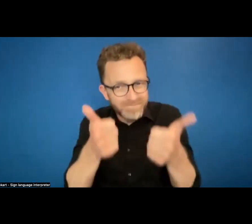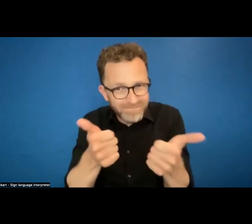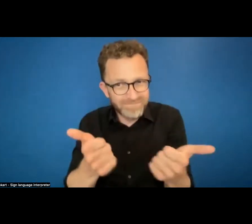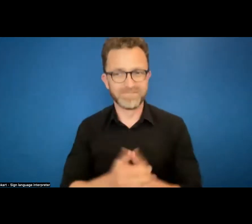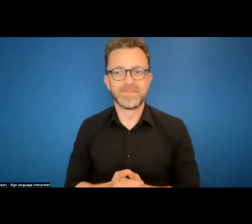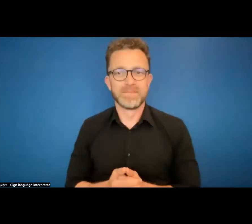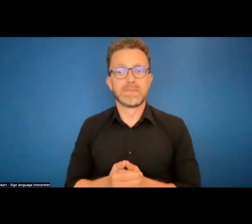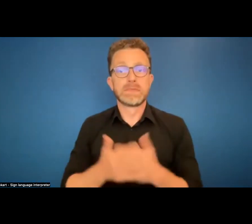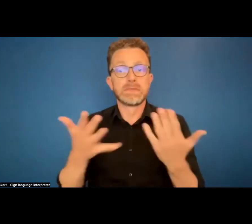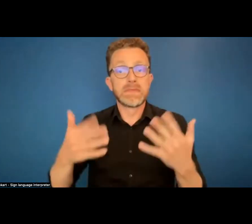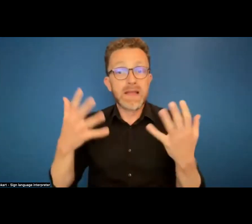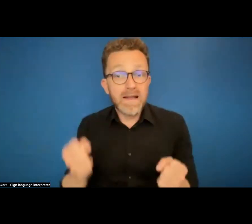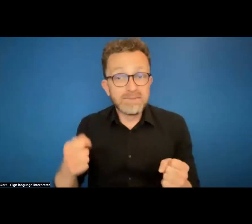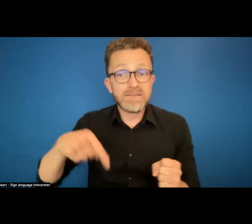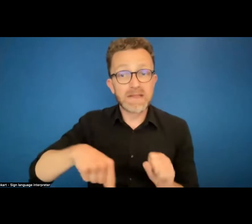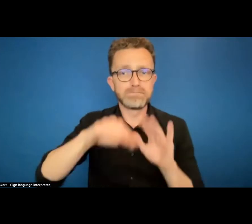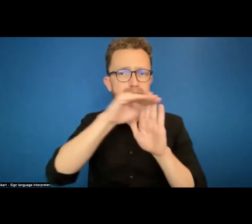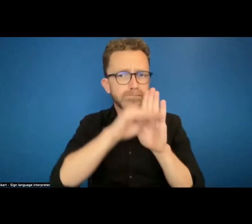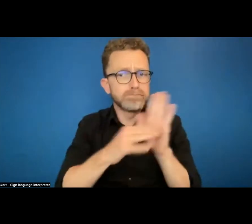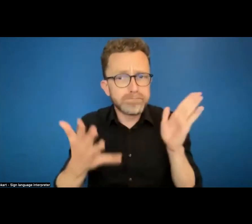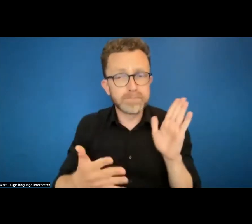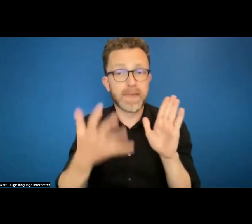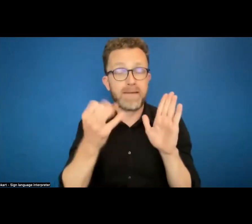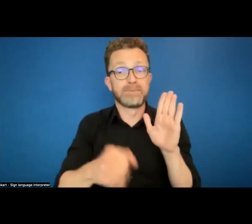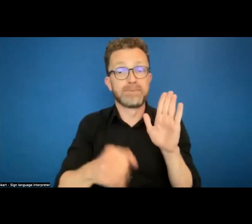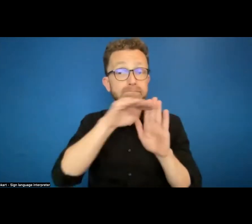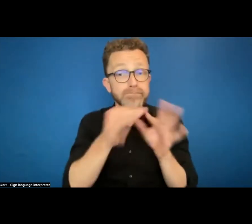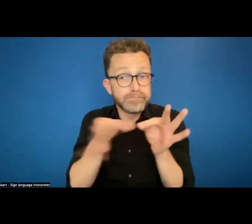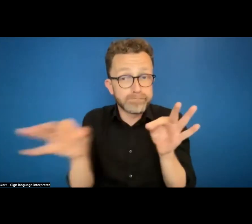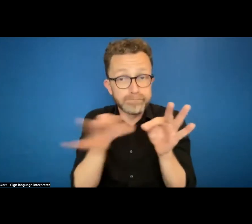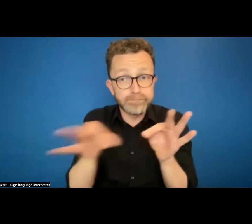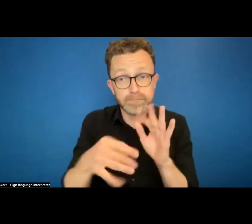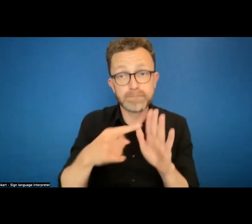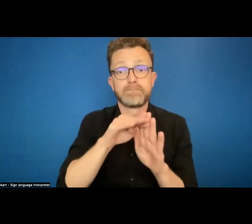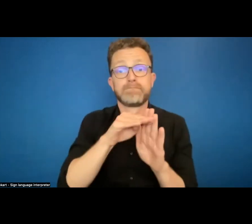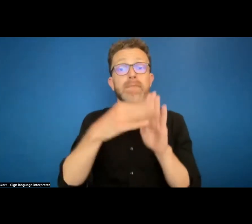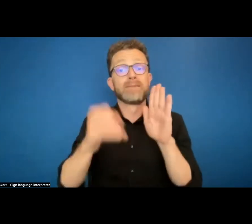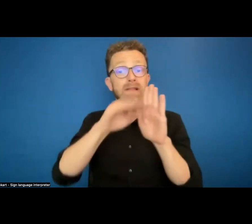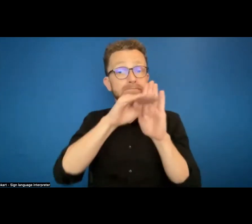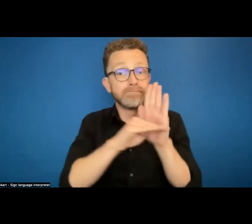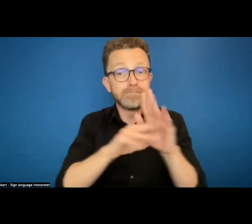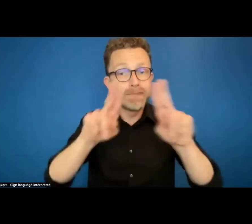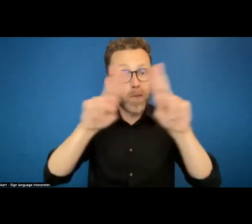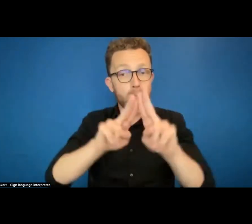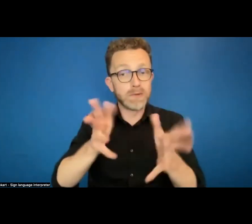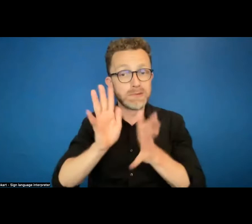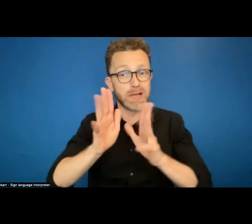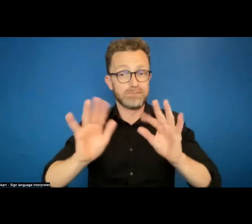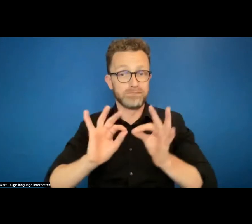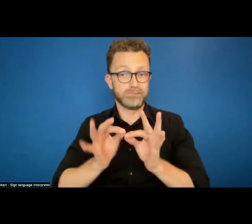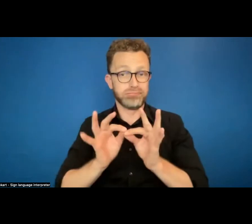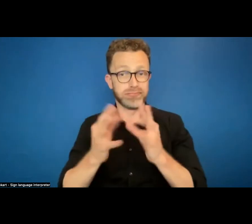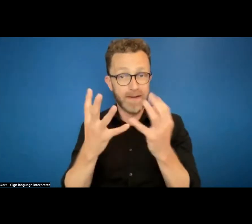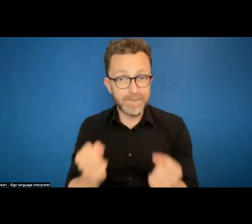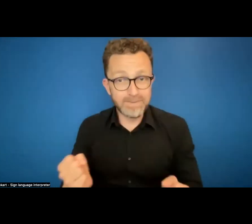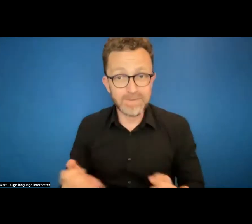that you can press. You are to put your questions in the your question and answer box, your questions